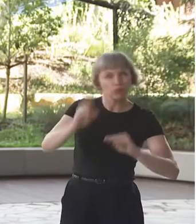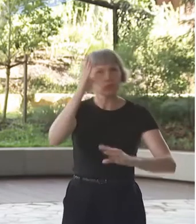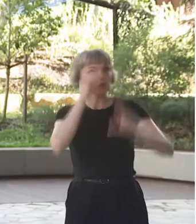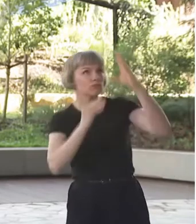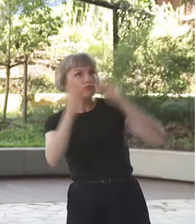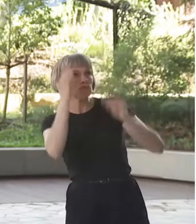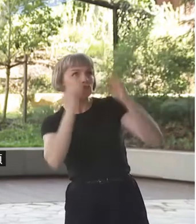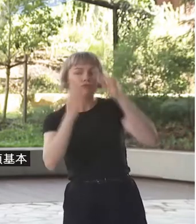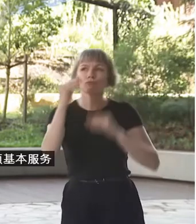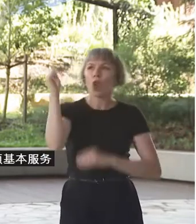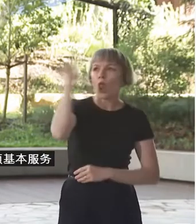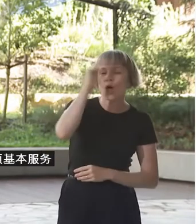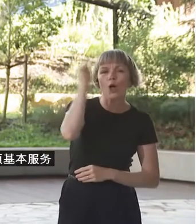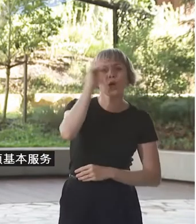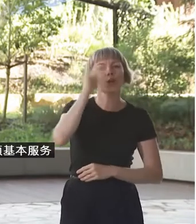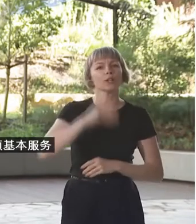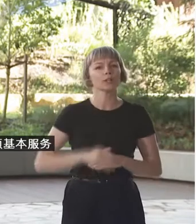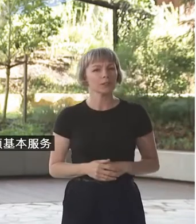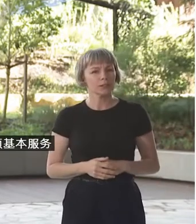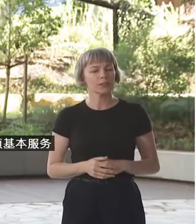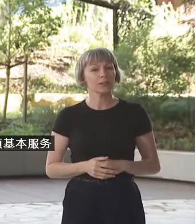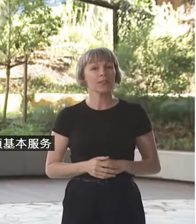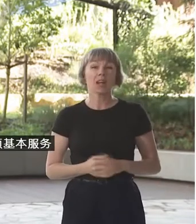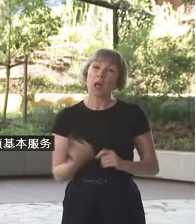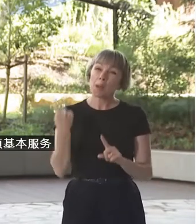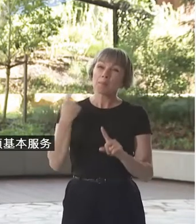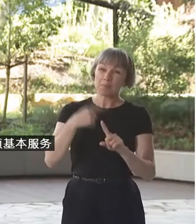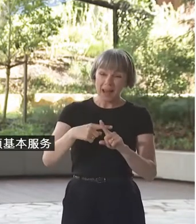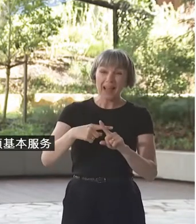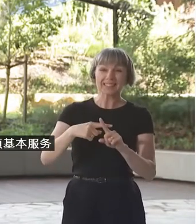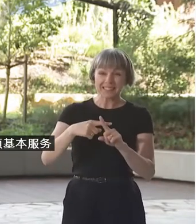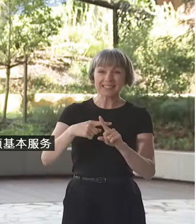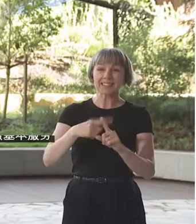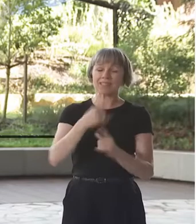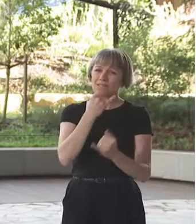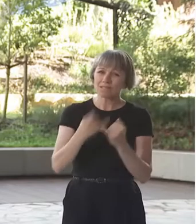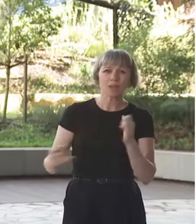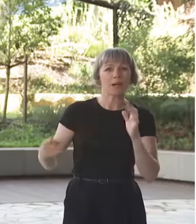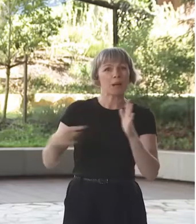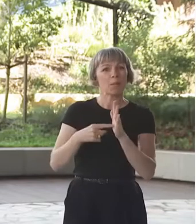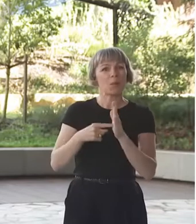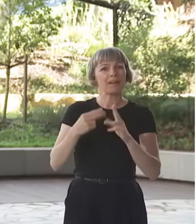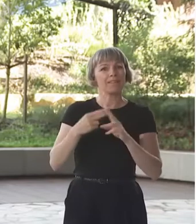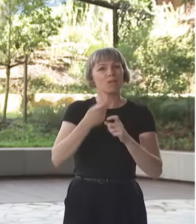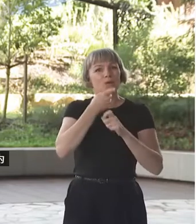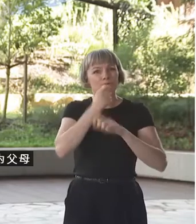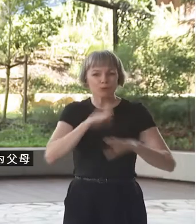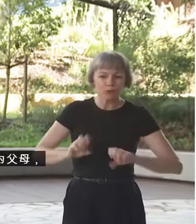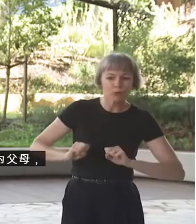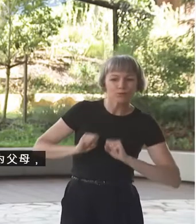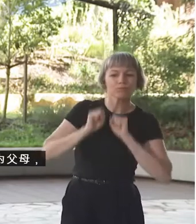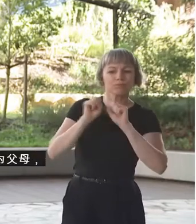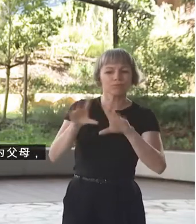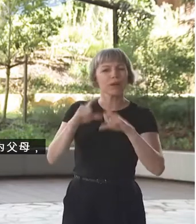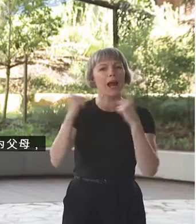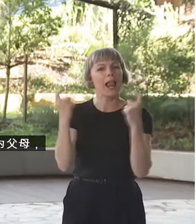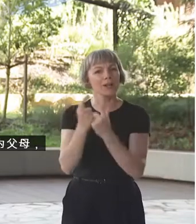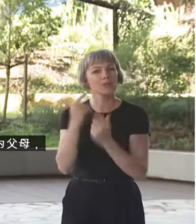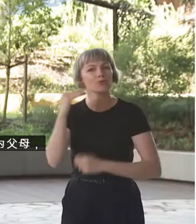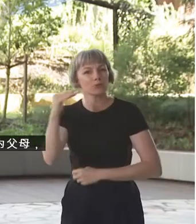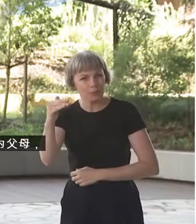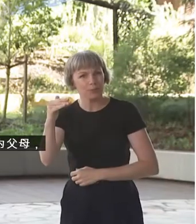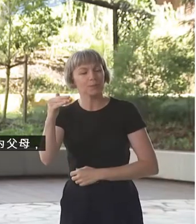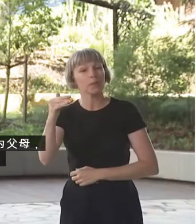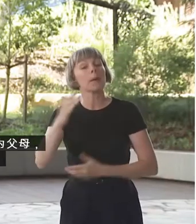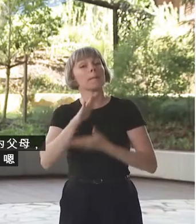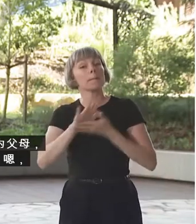is crucial. It is an essential service and it's essential for students to be in the classroom, but also for parents. So as we